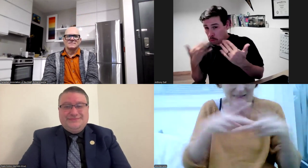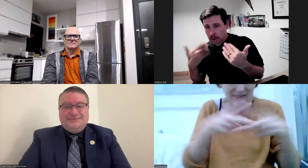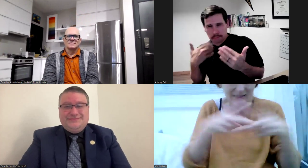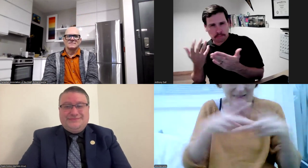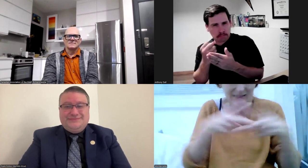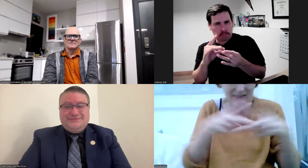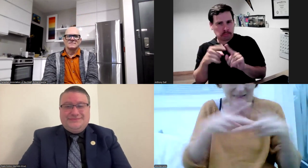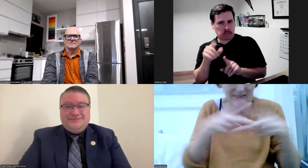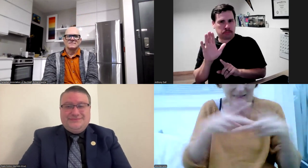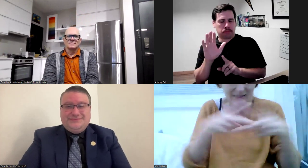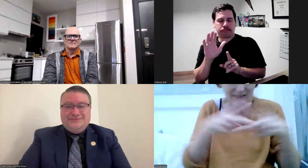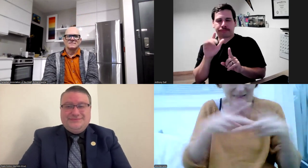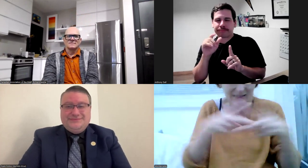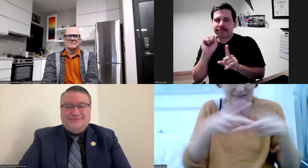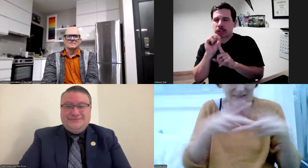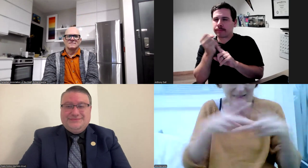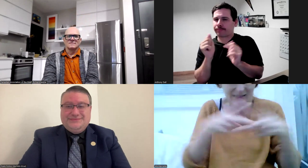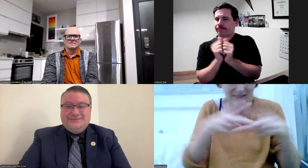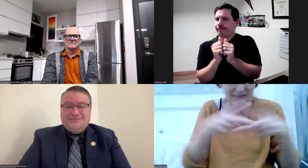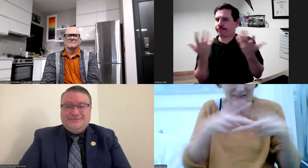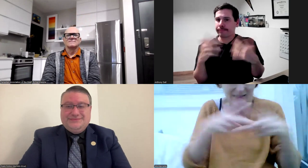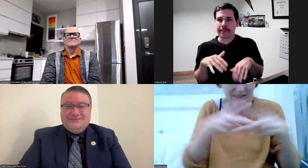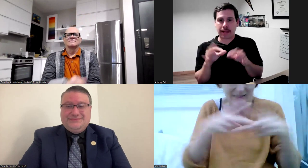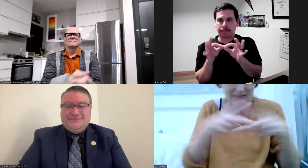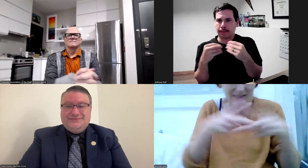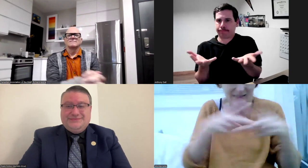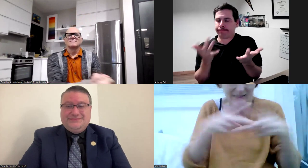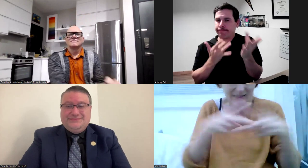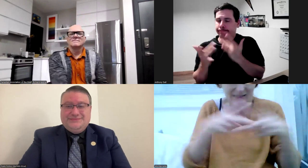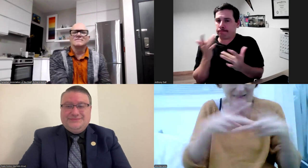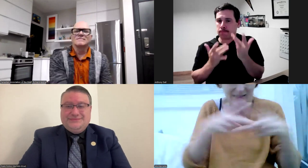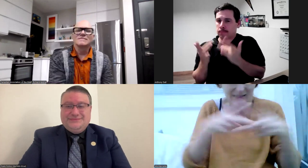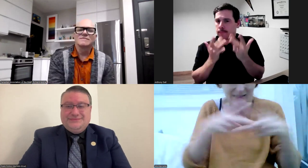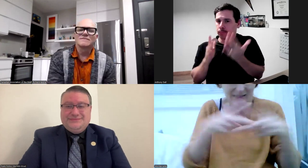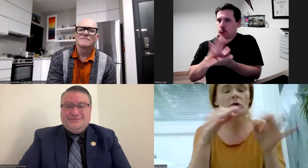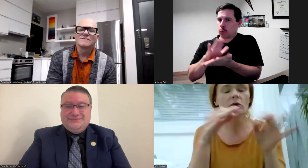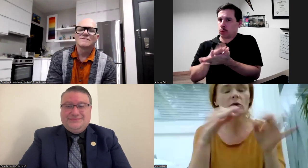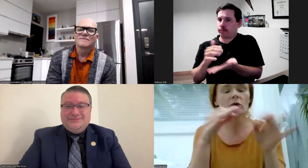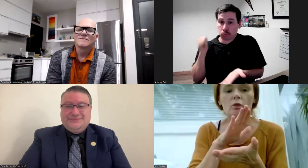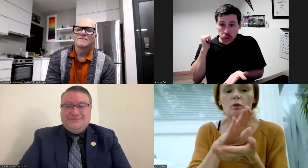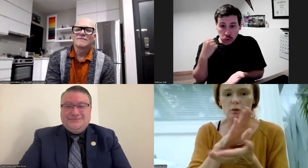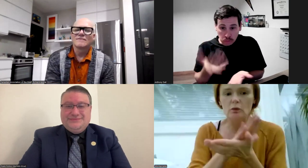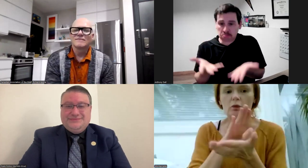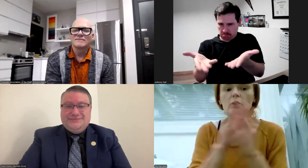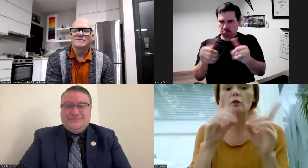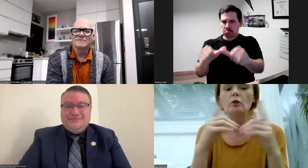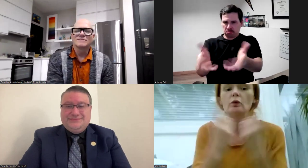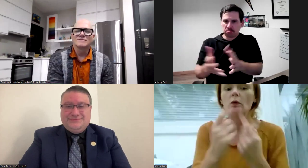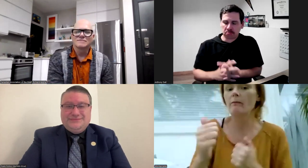Okay, maybe while we're waiting, um, we're hearing a situation here where,